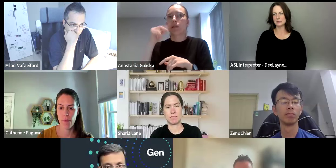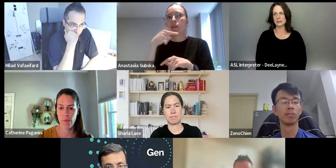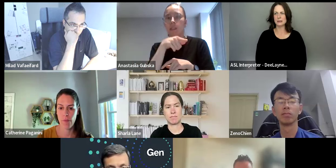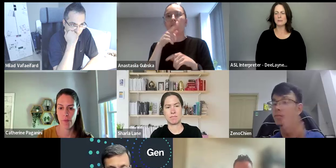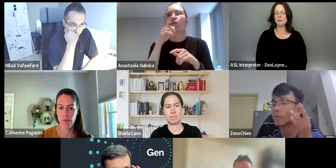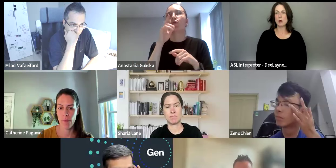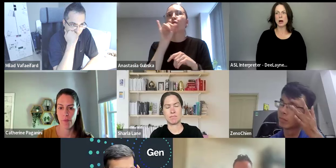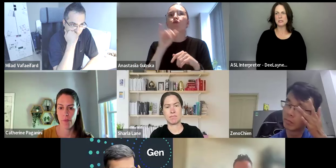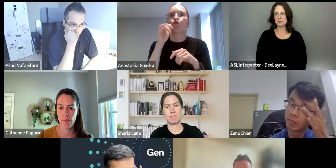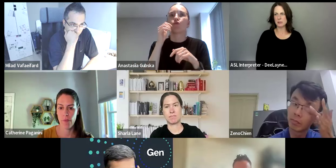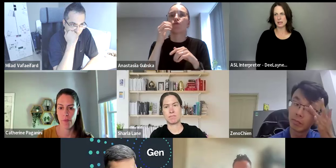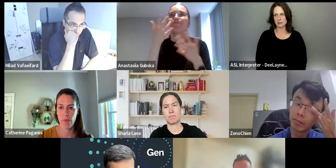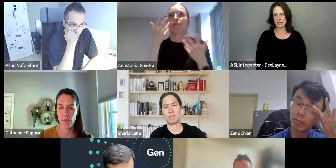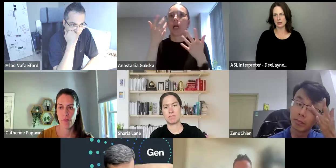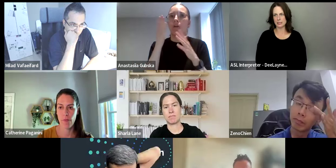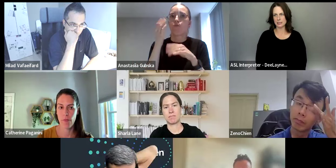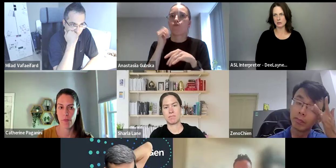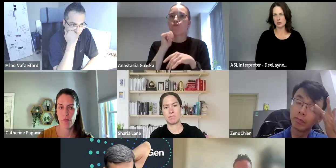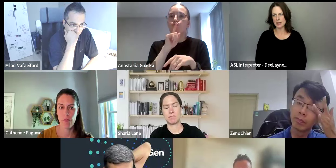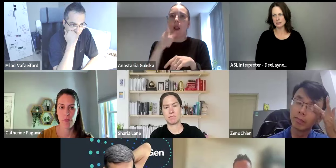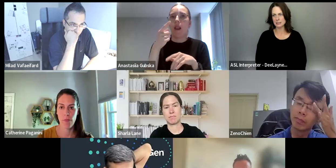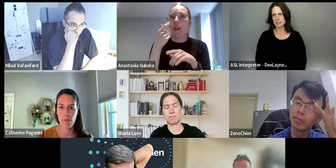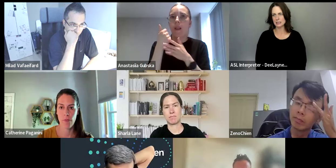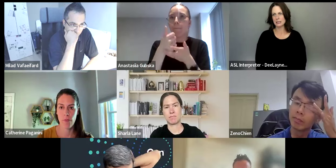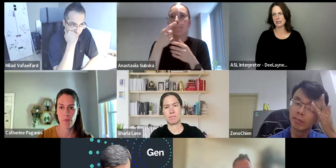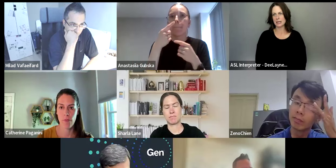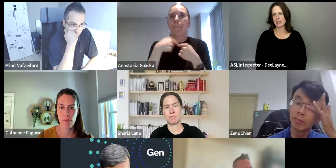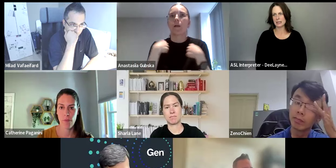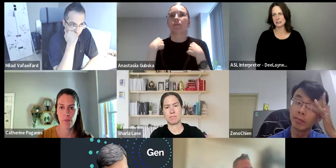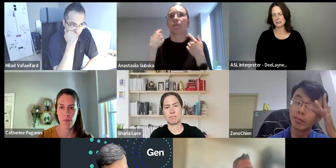Maybe Rob seems to be escalating on his side in the US.